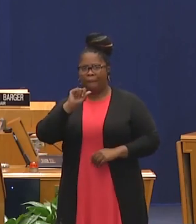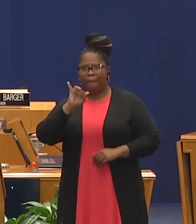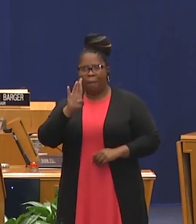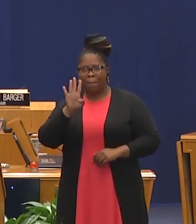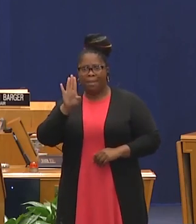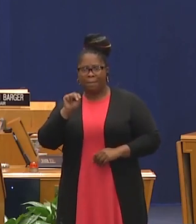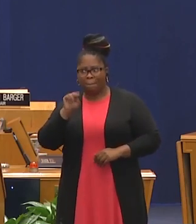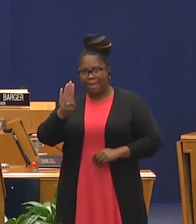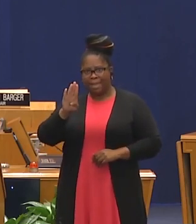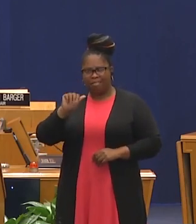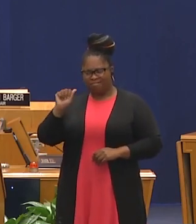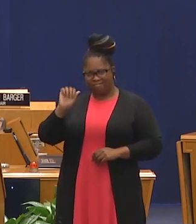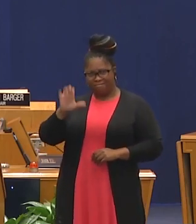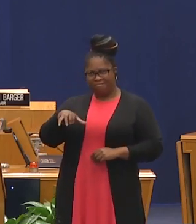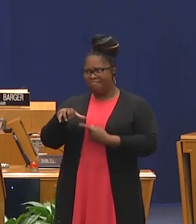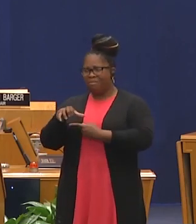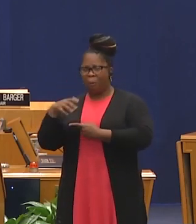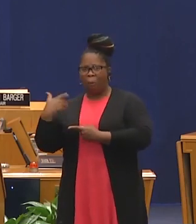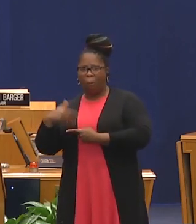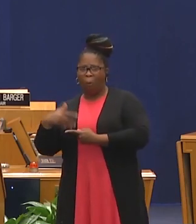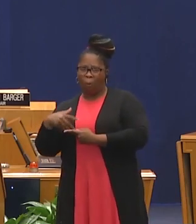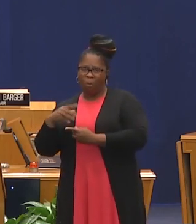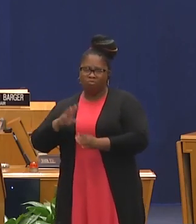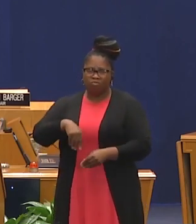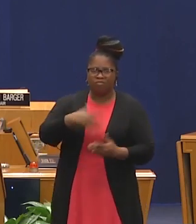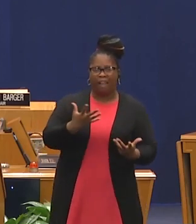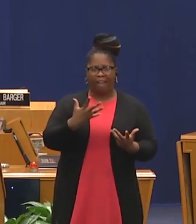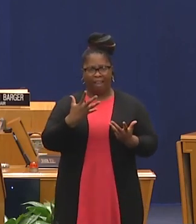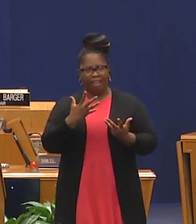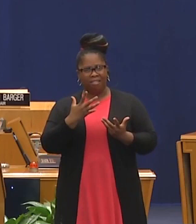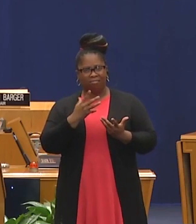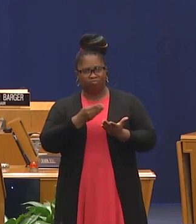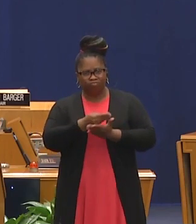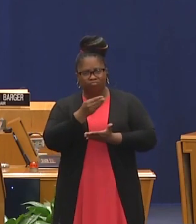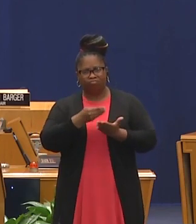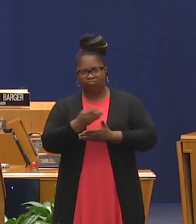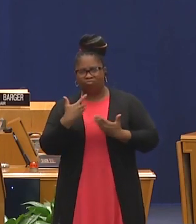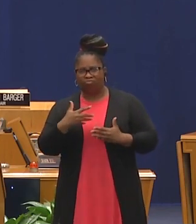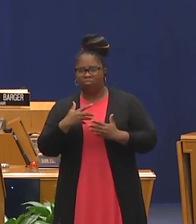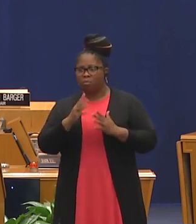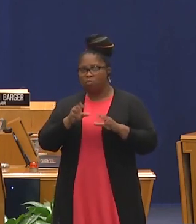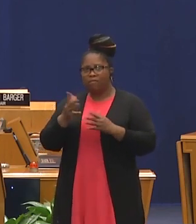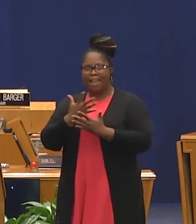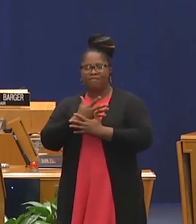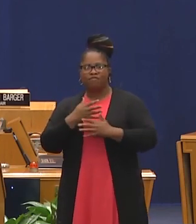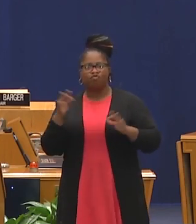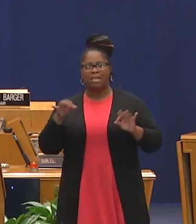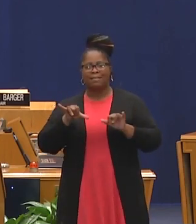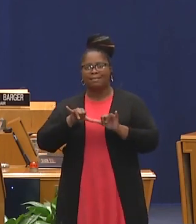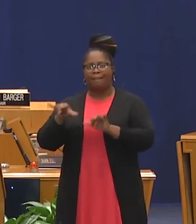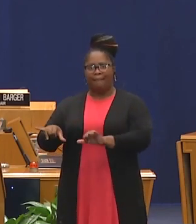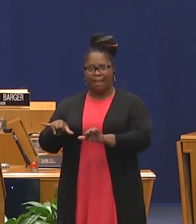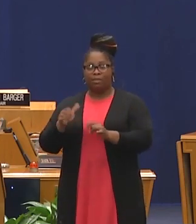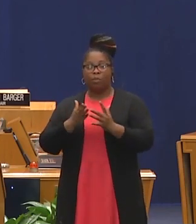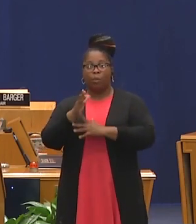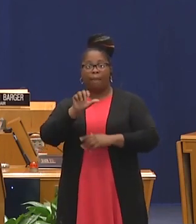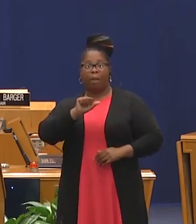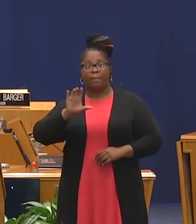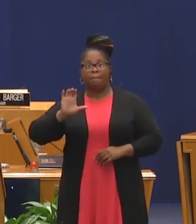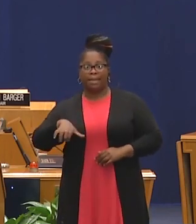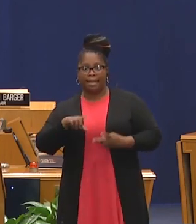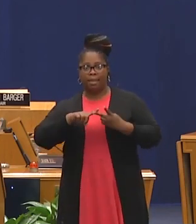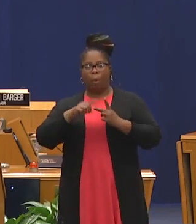and additionally, LA County workers will have access to free stays through Airbnb and Hotel Tonight, so they can be